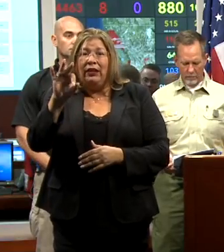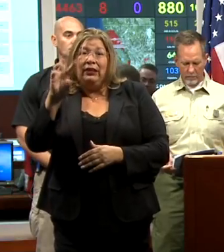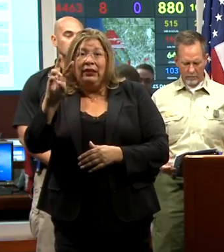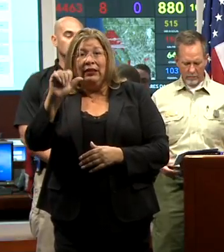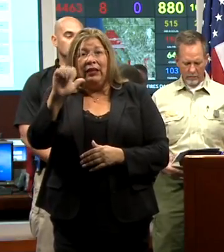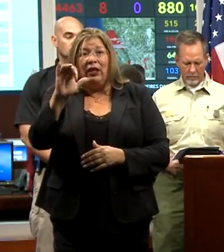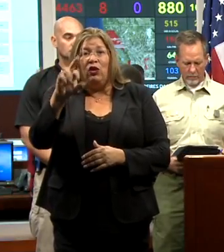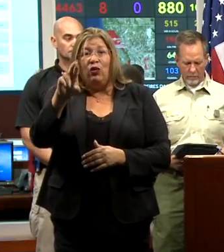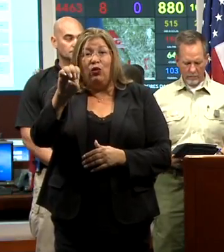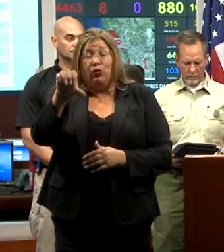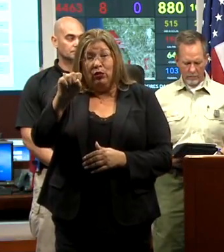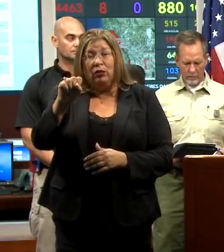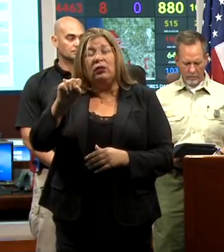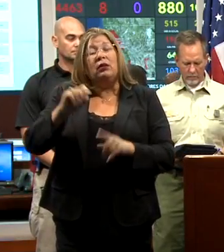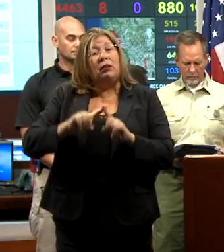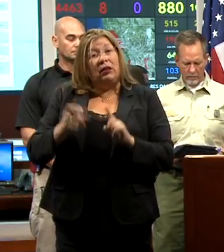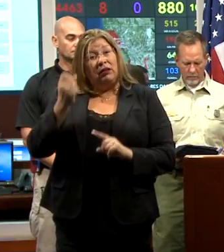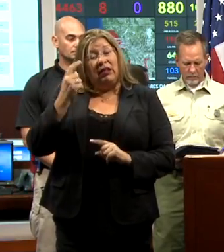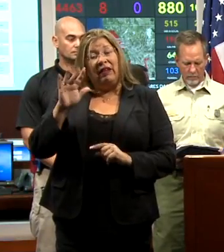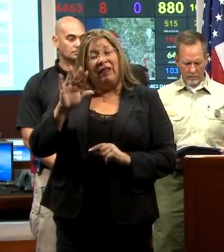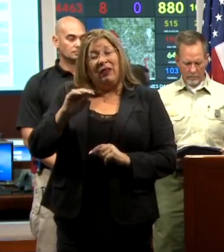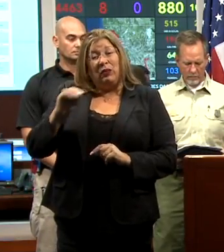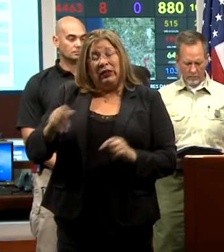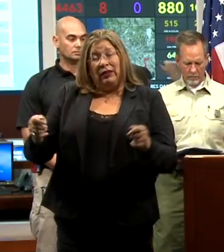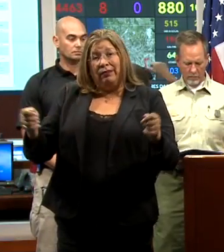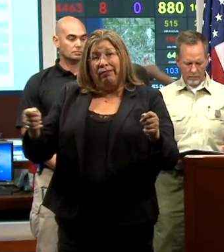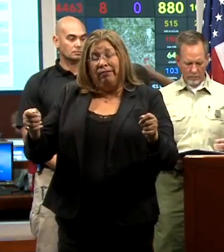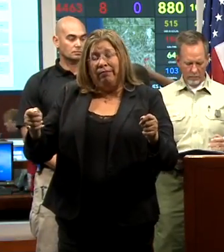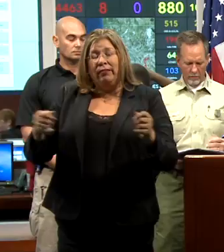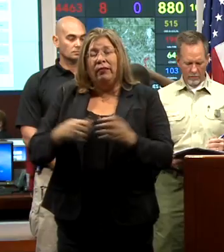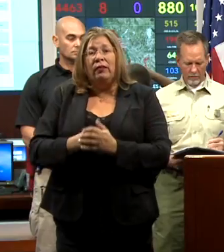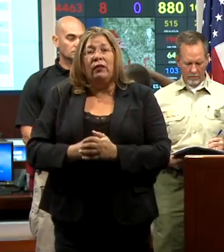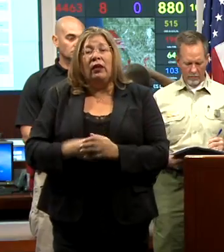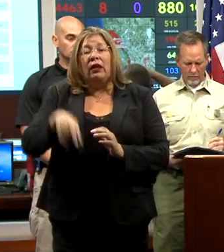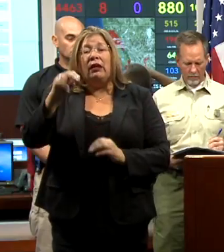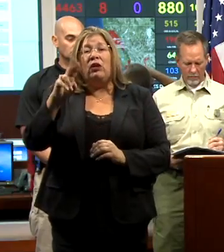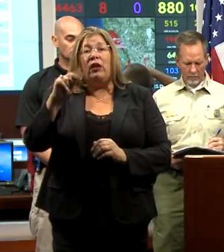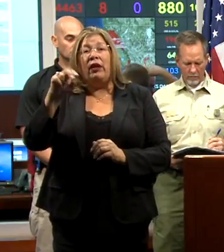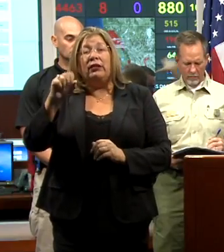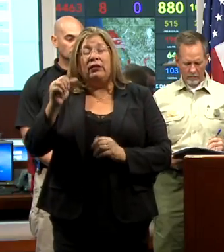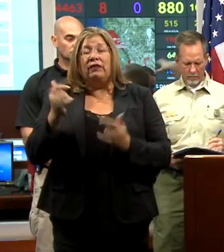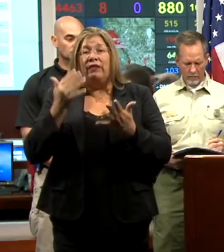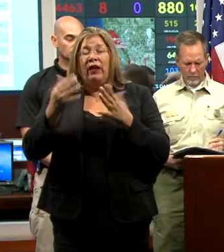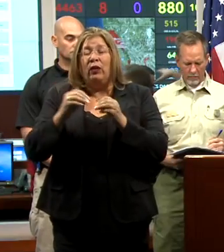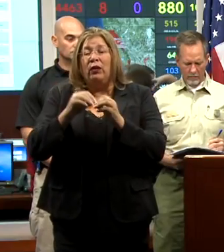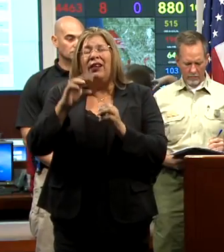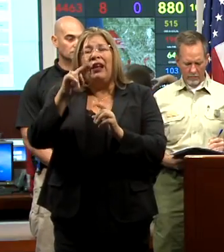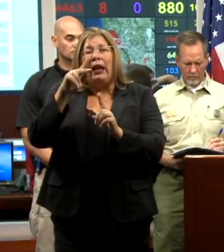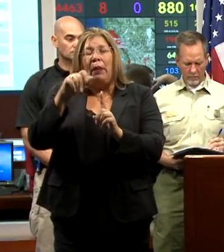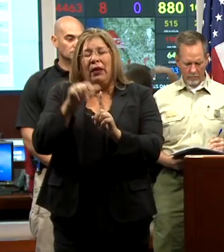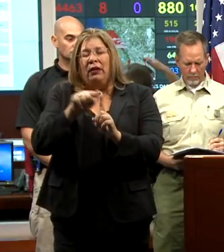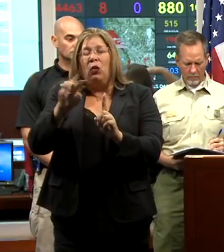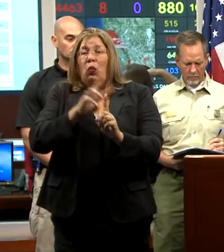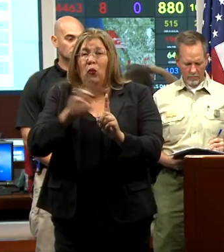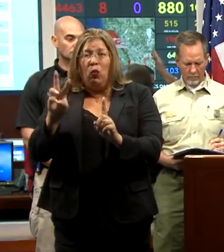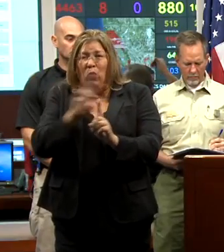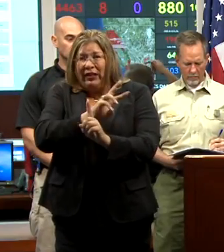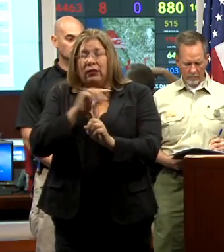10,996 acres, but is 5% contained. The Nuns Fire west of Napa is currently